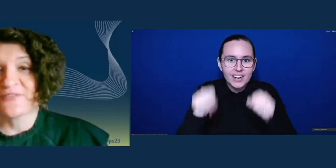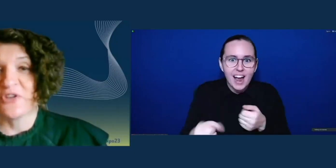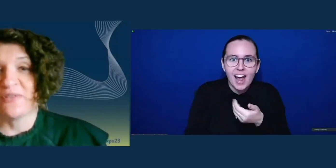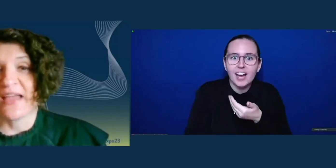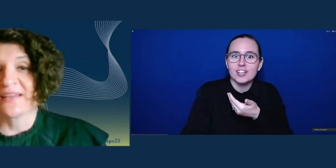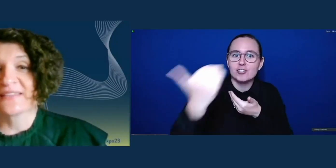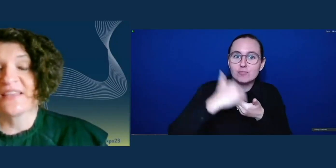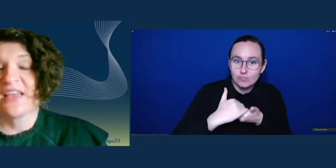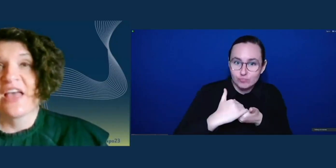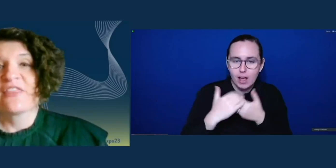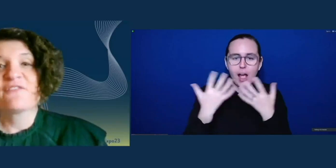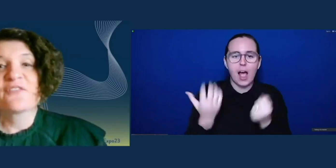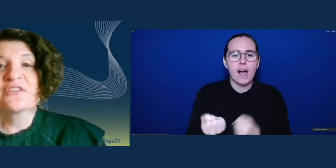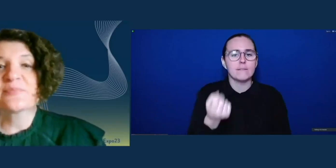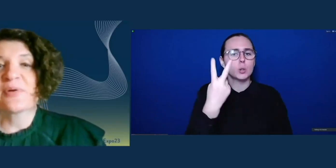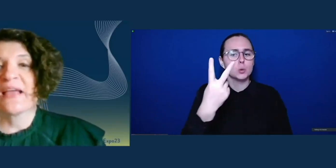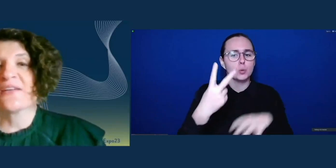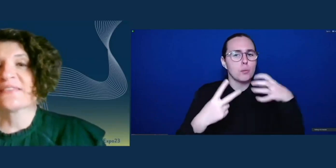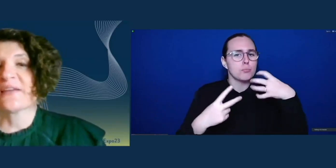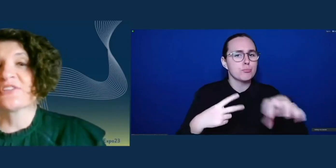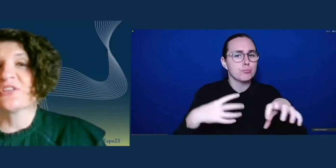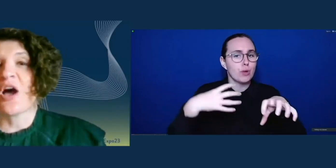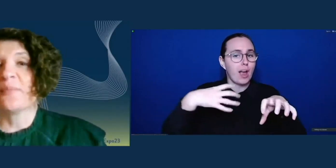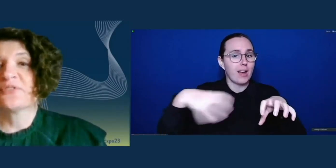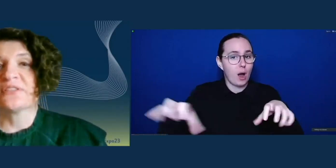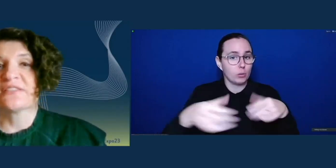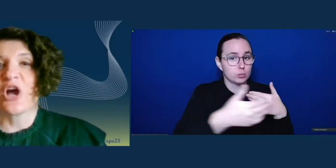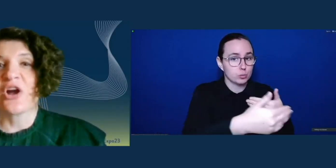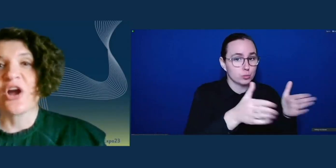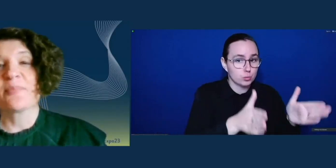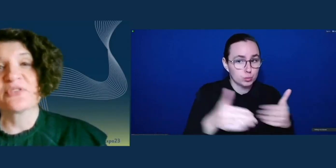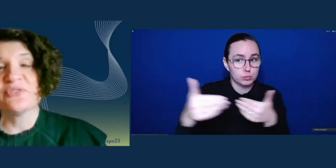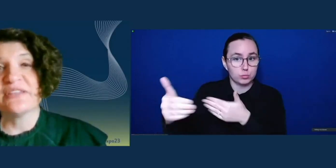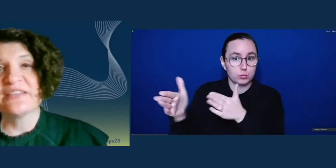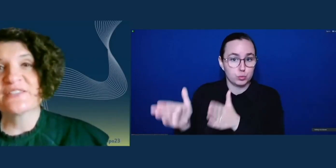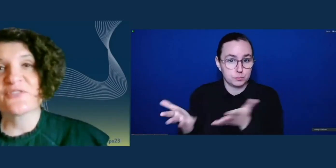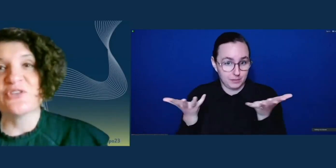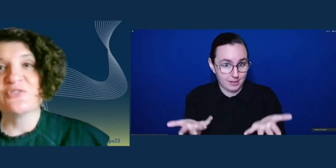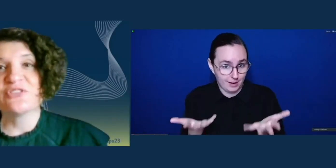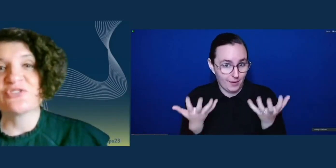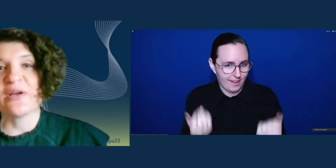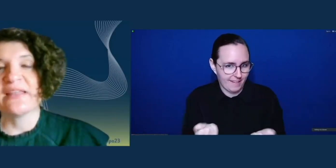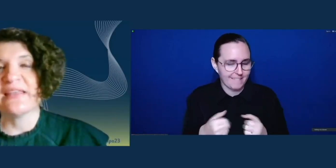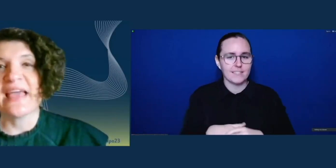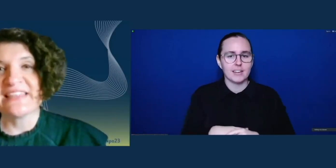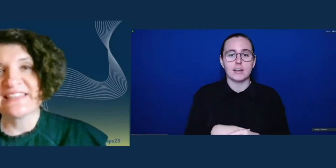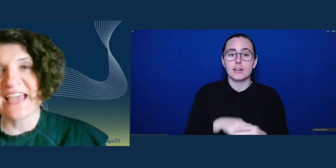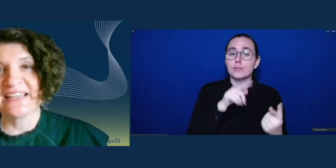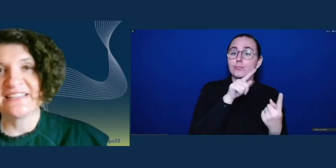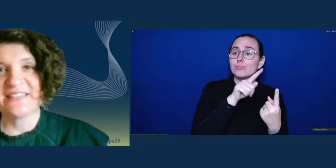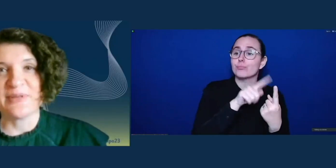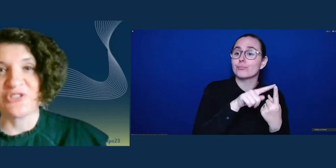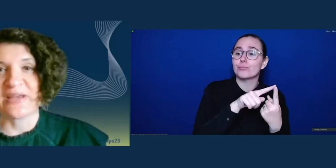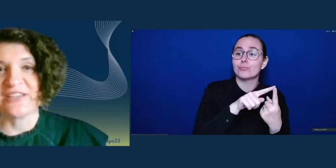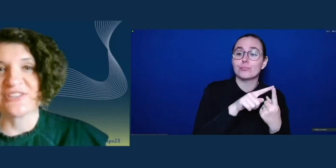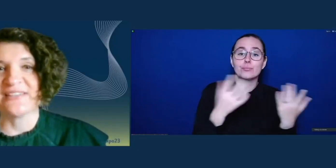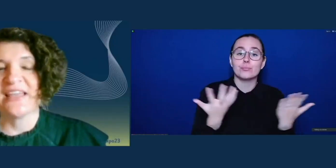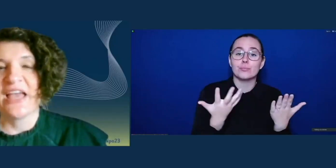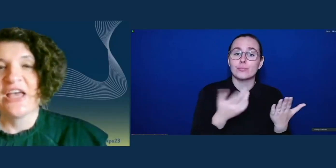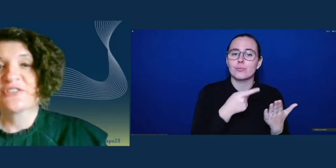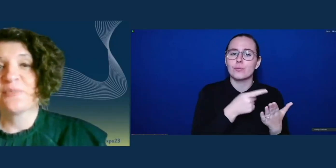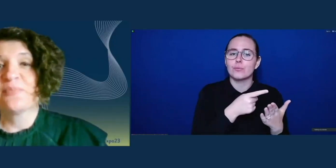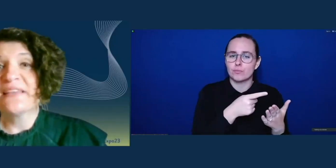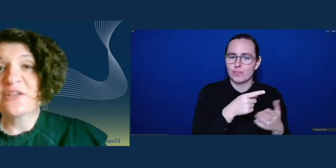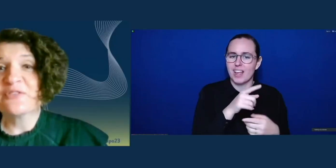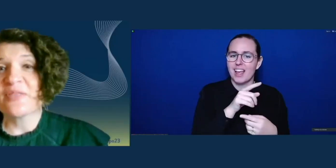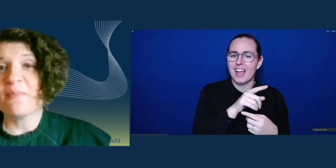opportunities for you next. The first breakout section options are opportunities for you to join an EdTech demonstration.